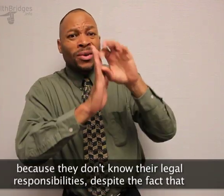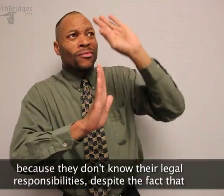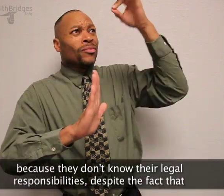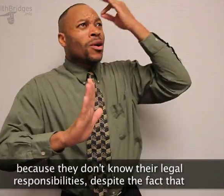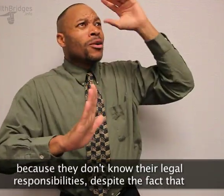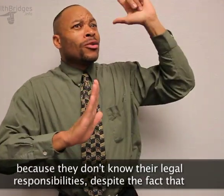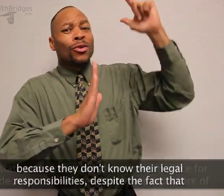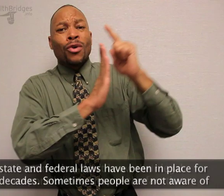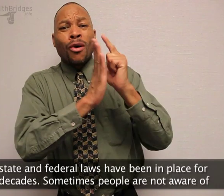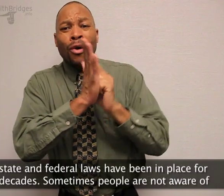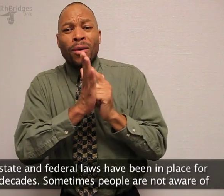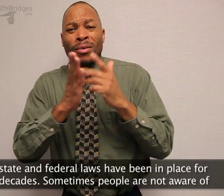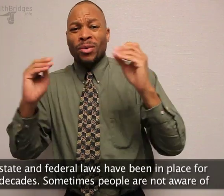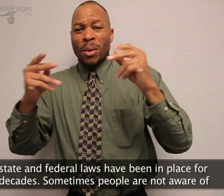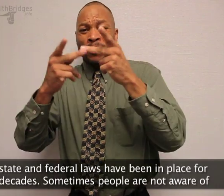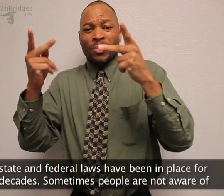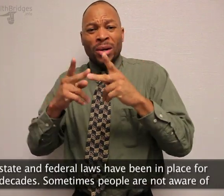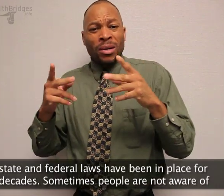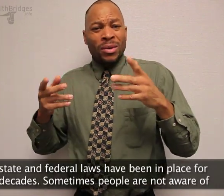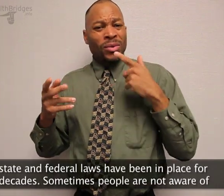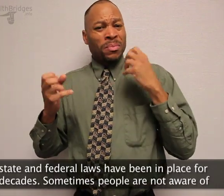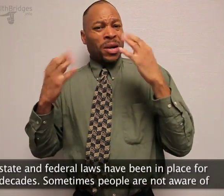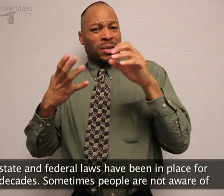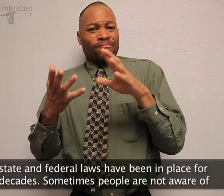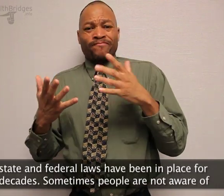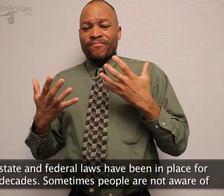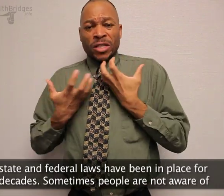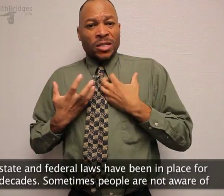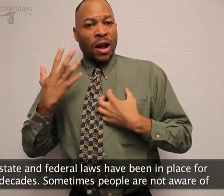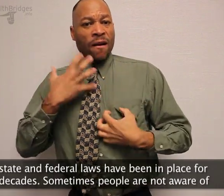the fact that state and federal laws have been in place for decades.